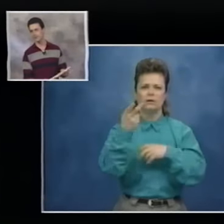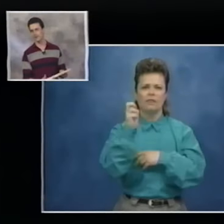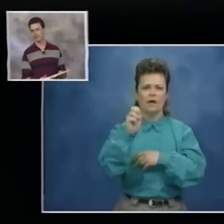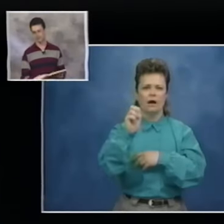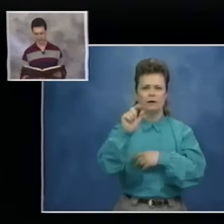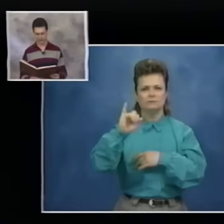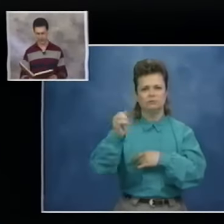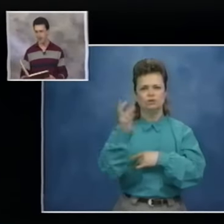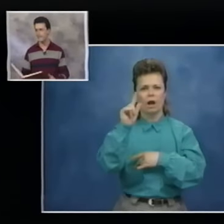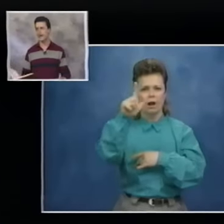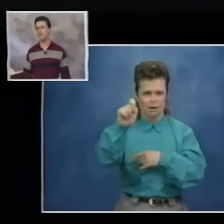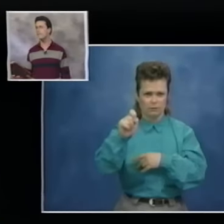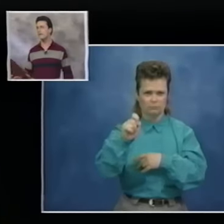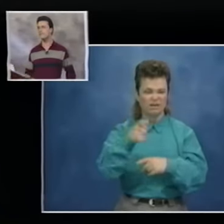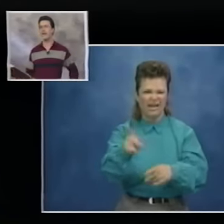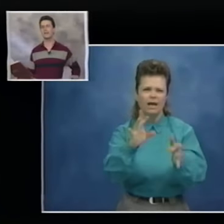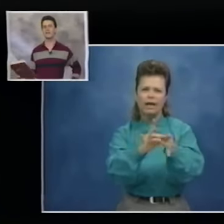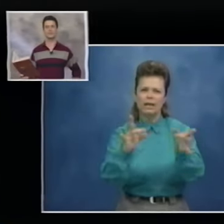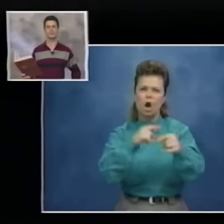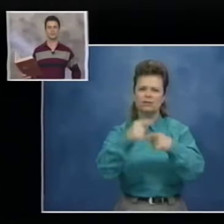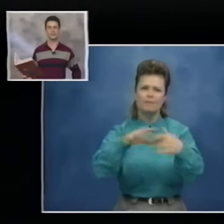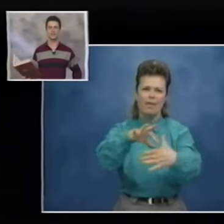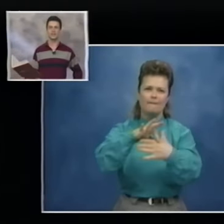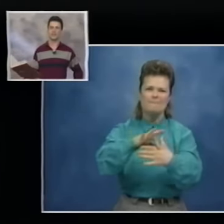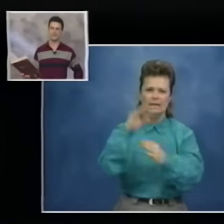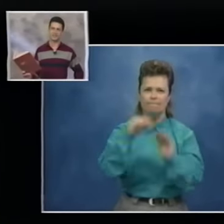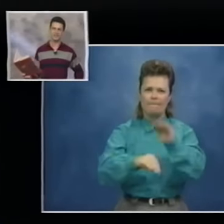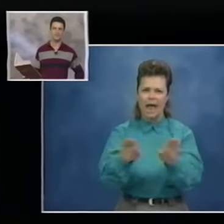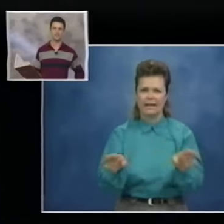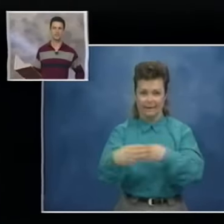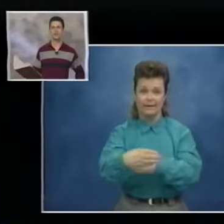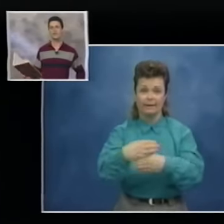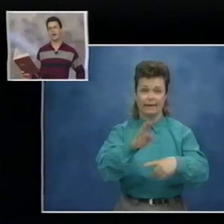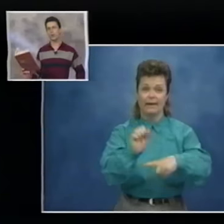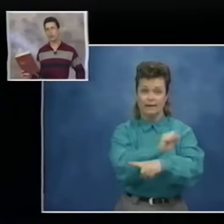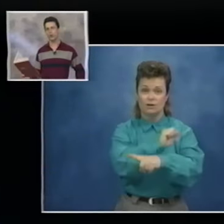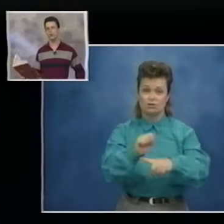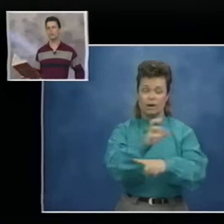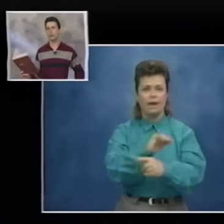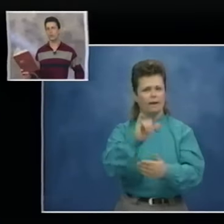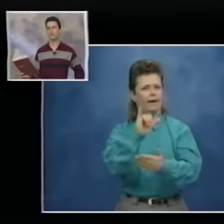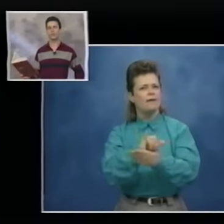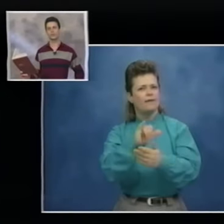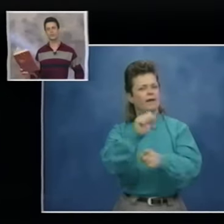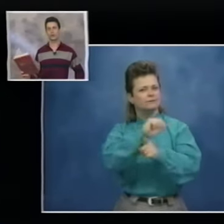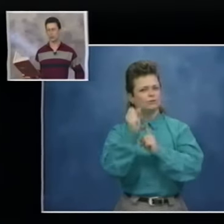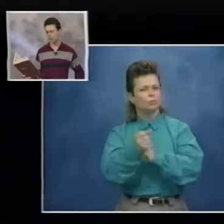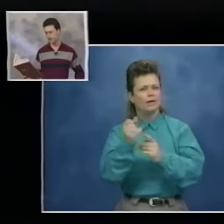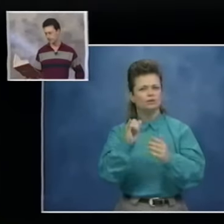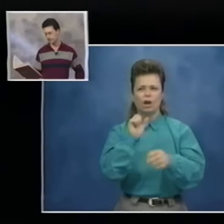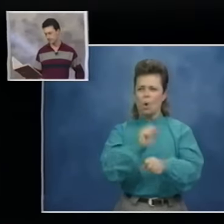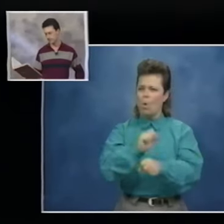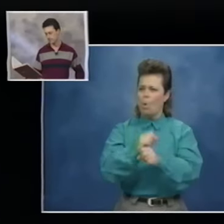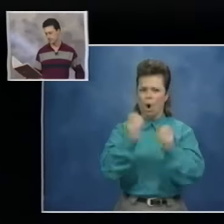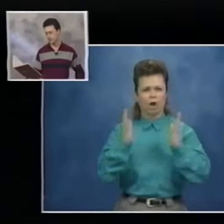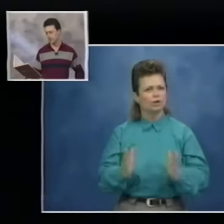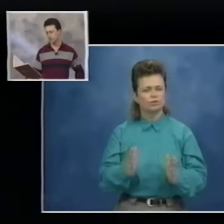his book, The Jungle, about the meatpacking industry and the condition that workers were forced to work